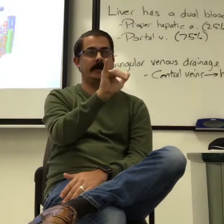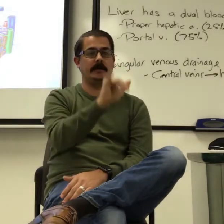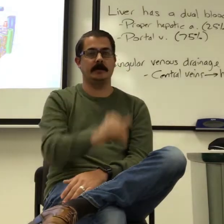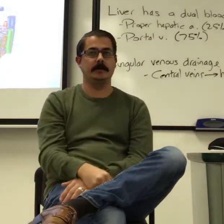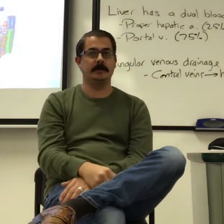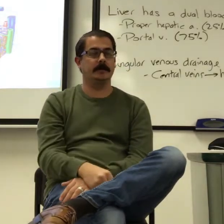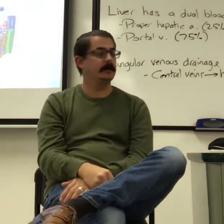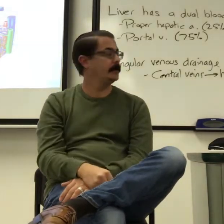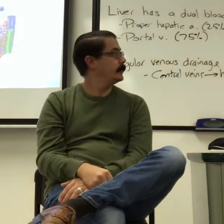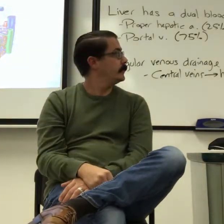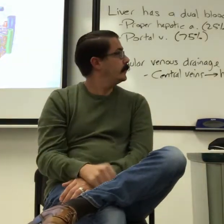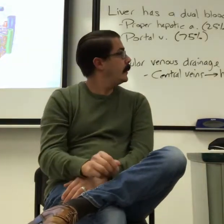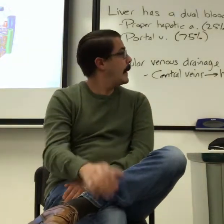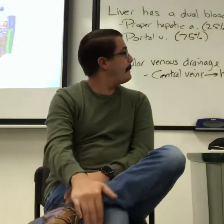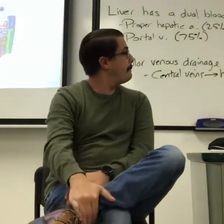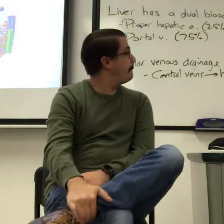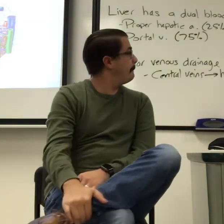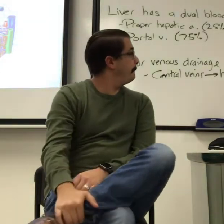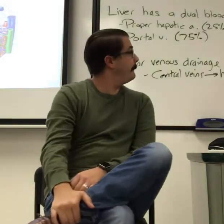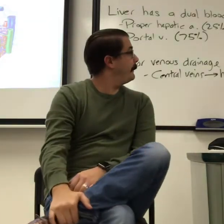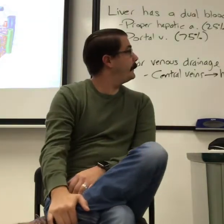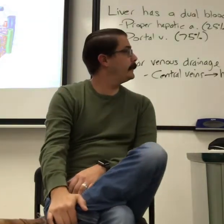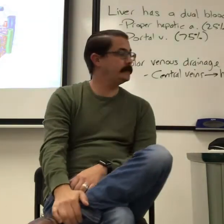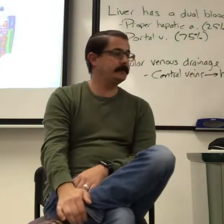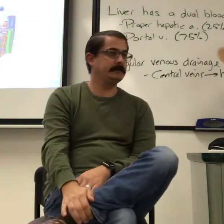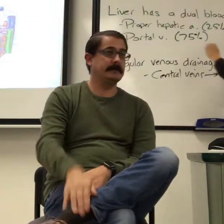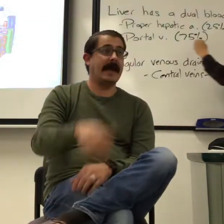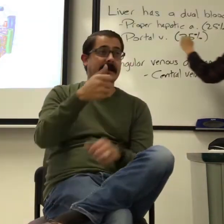hepatic artery at each corner there of the hexagon.